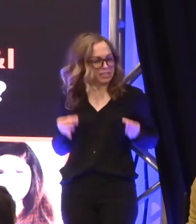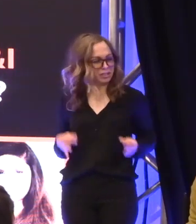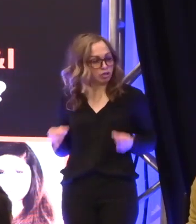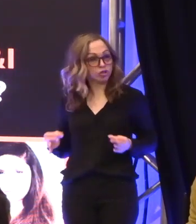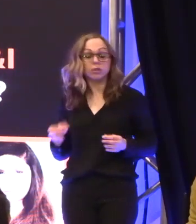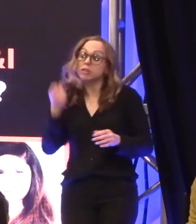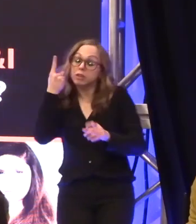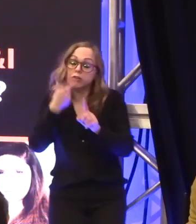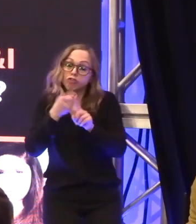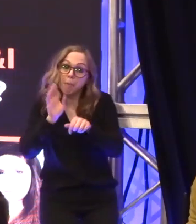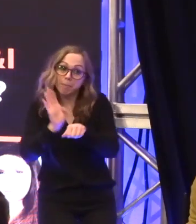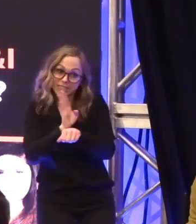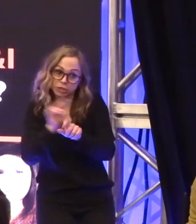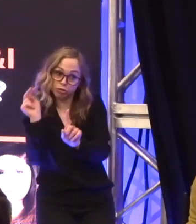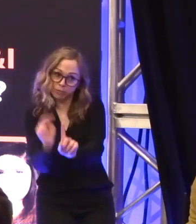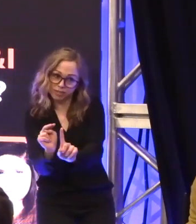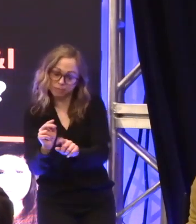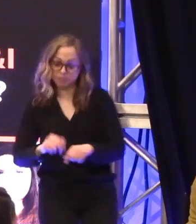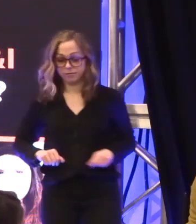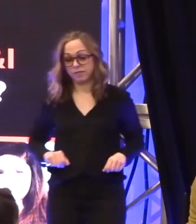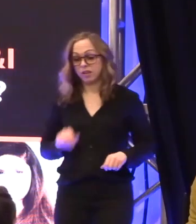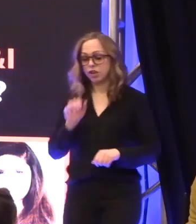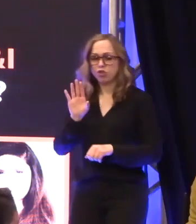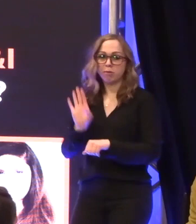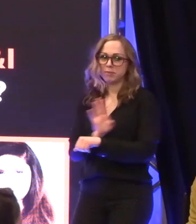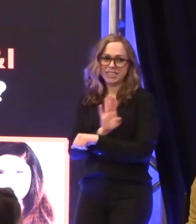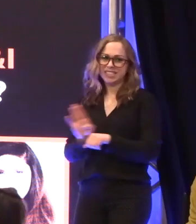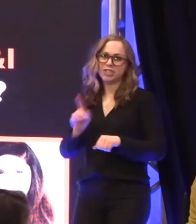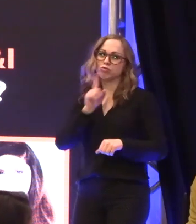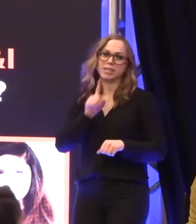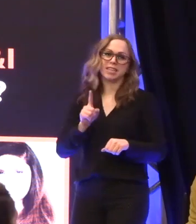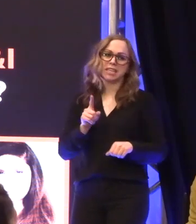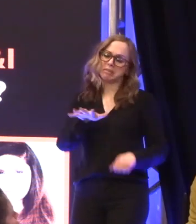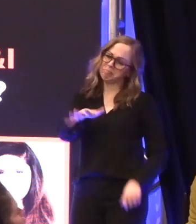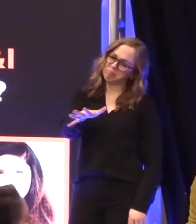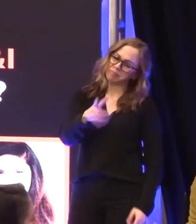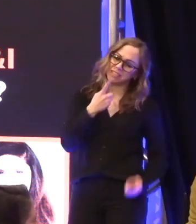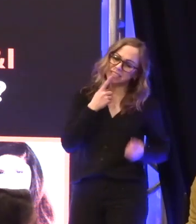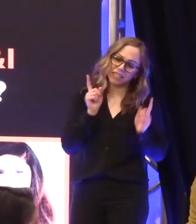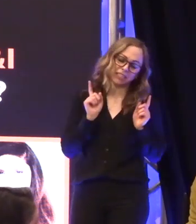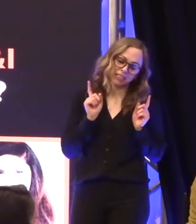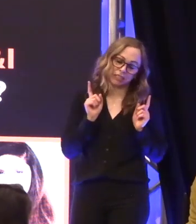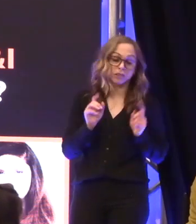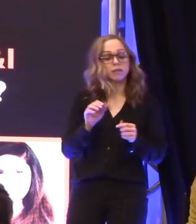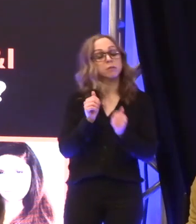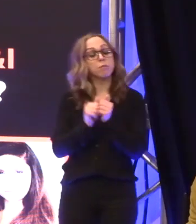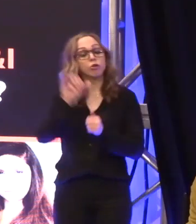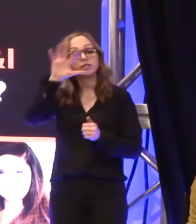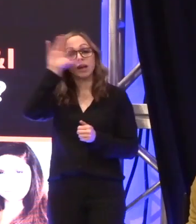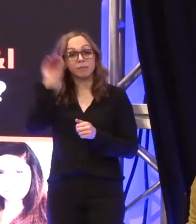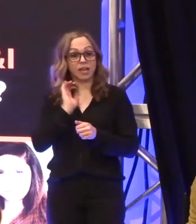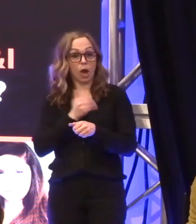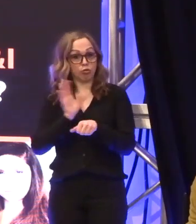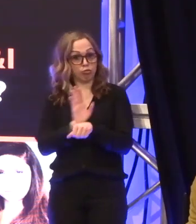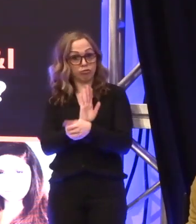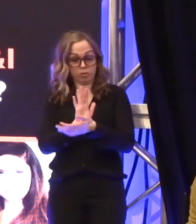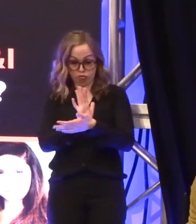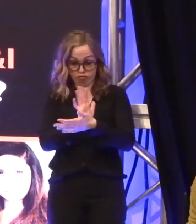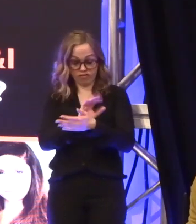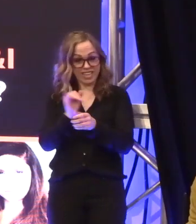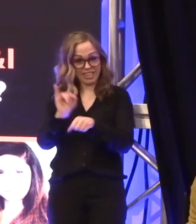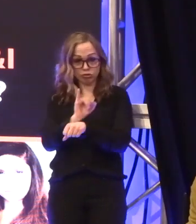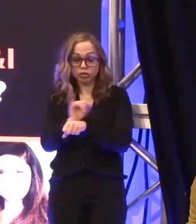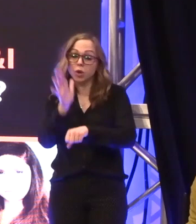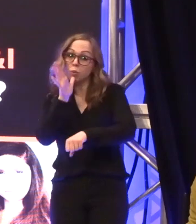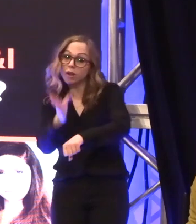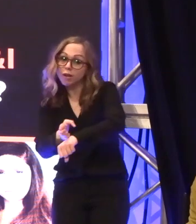from a business perspective, and your business is not as successful as it can be. And I think if you look at most of the companies in the industry, they'd be doing a lot